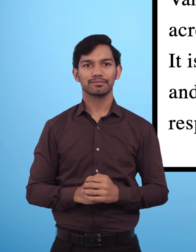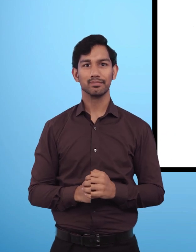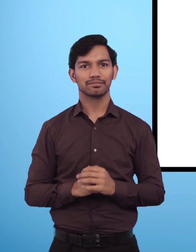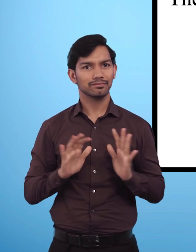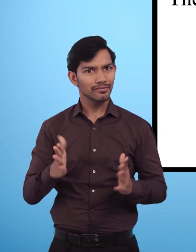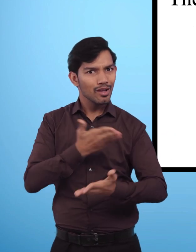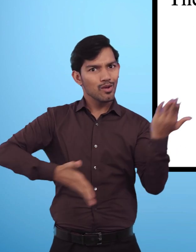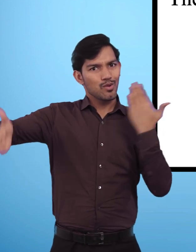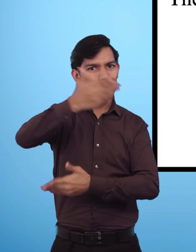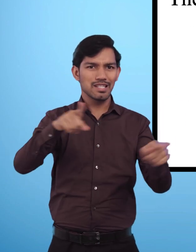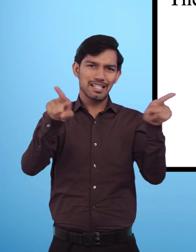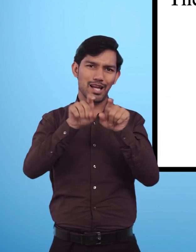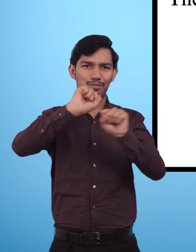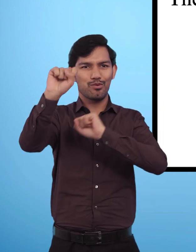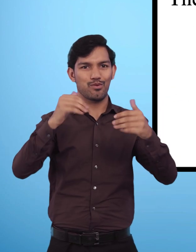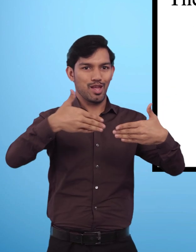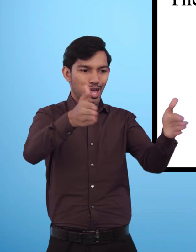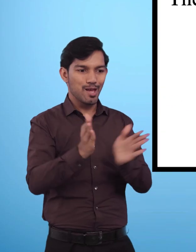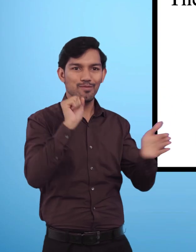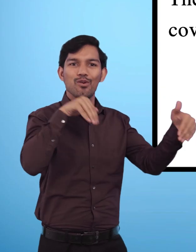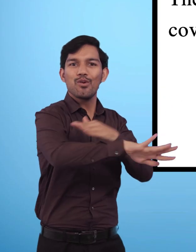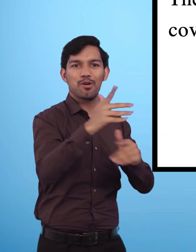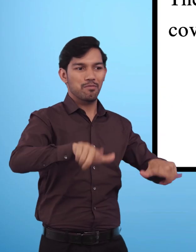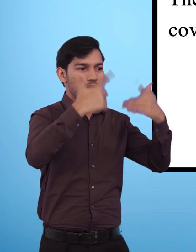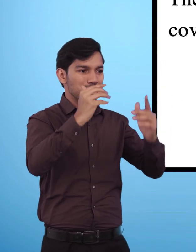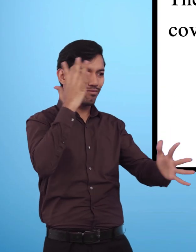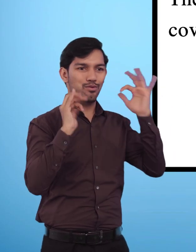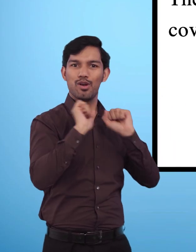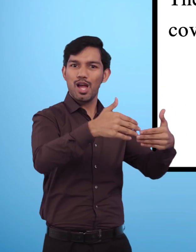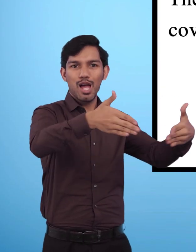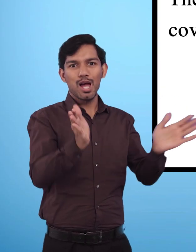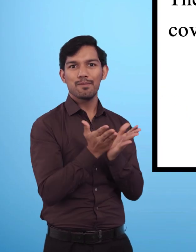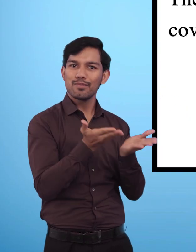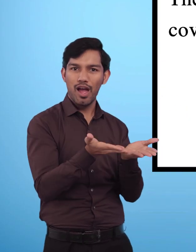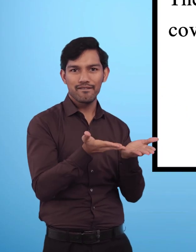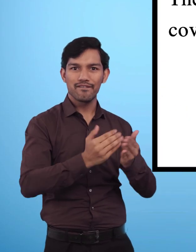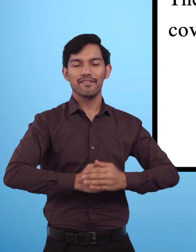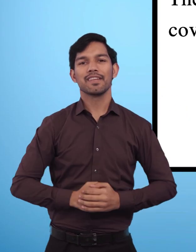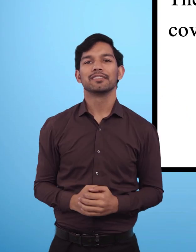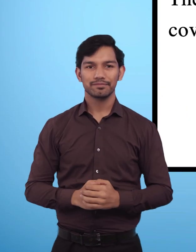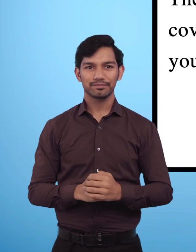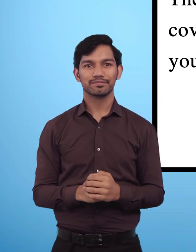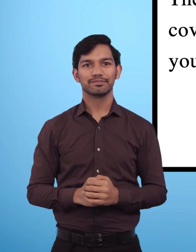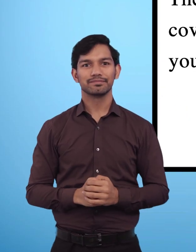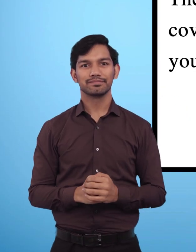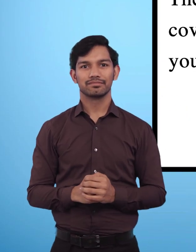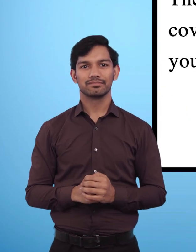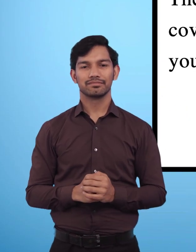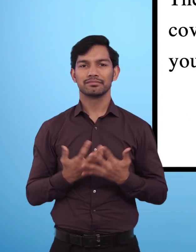The aim of the event is to increase the green cover. You too can plan a Van Mahotsav in your community. During